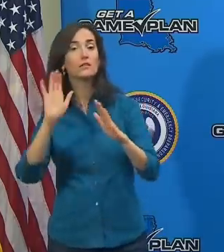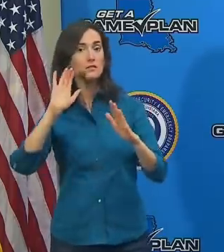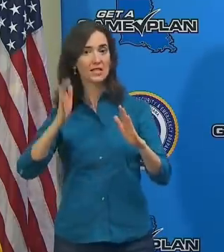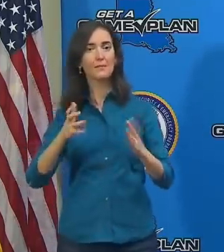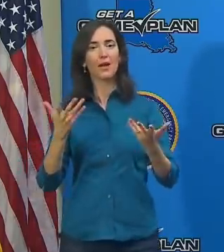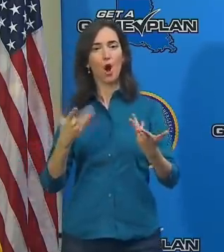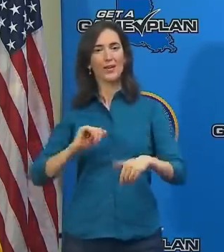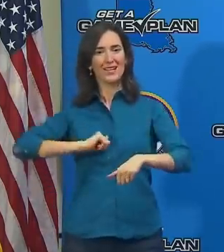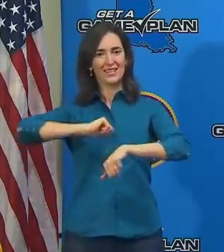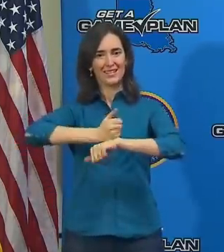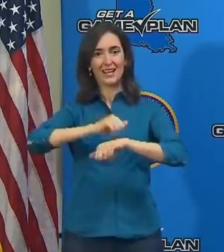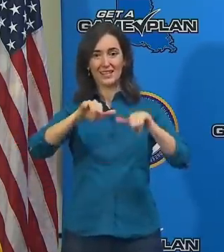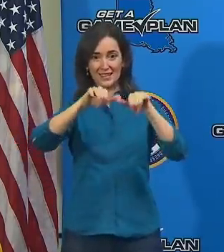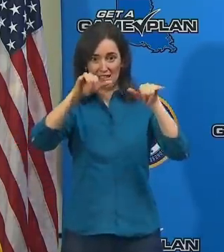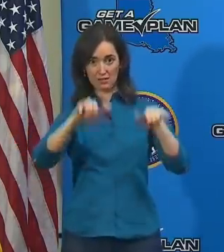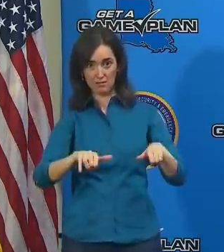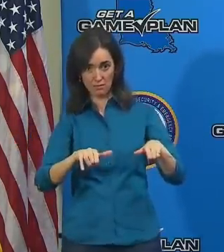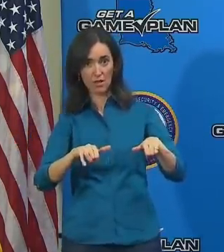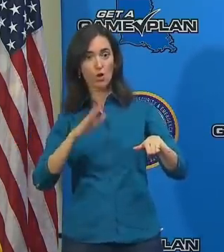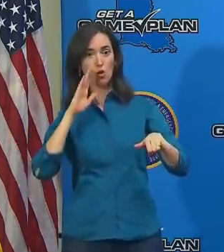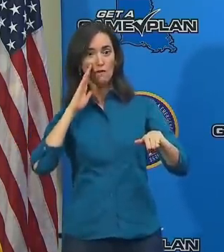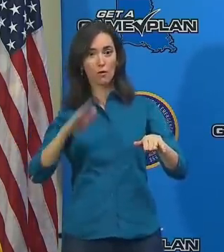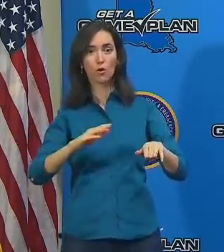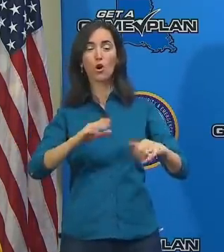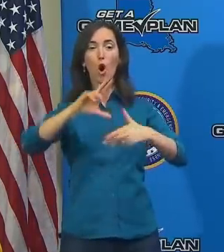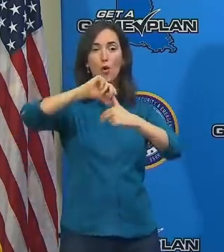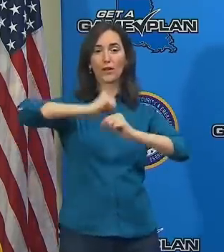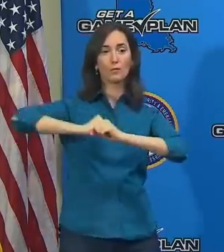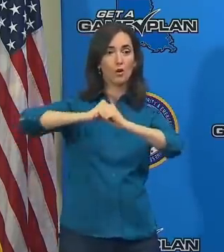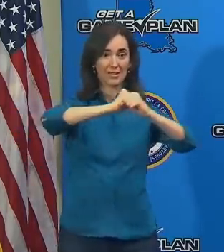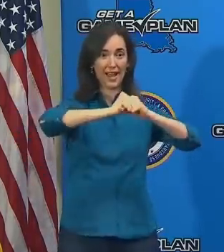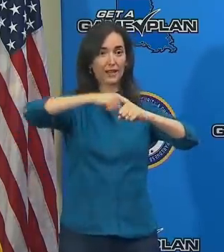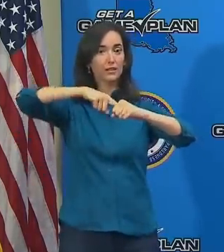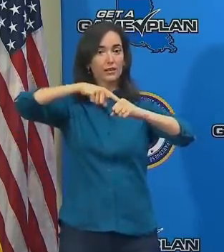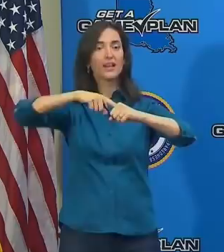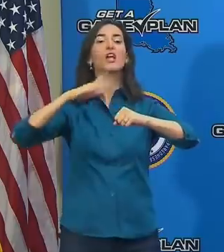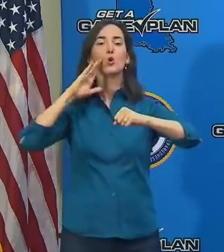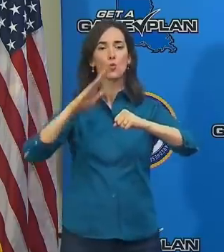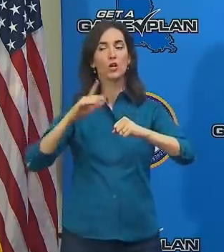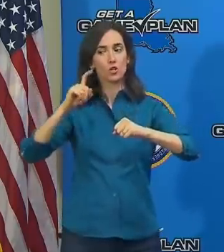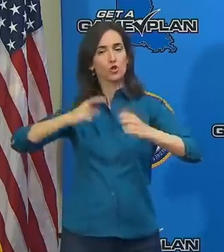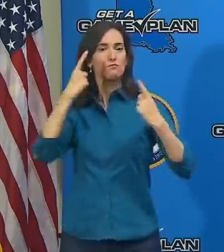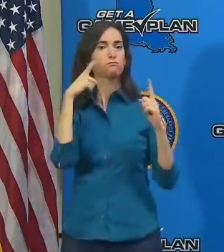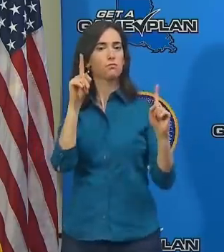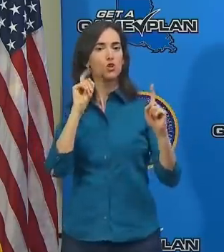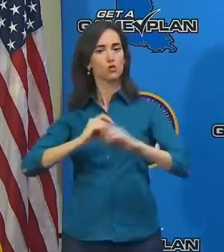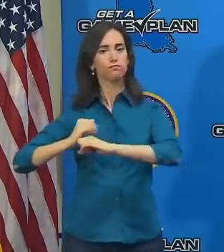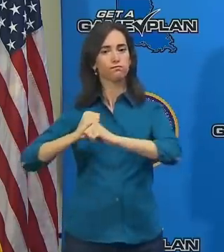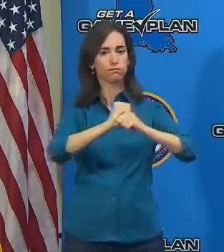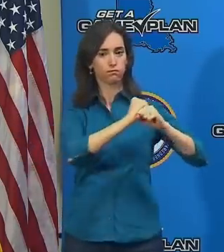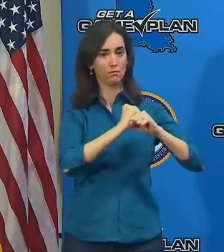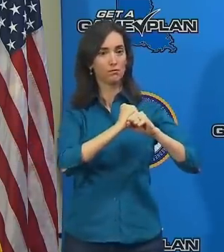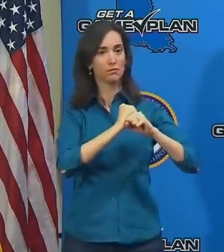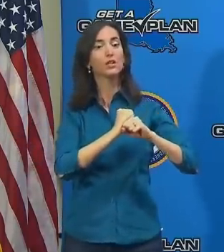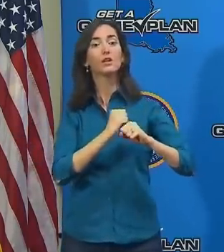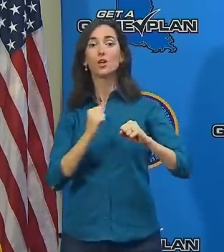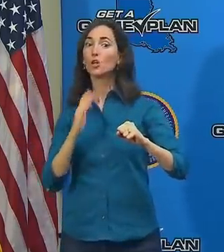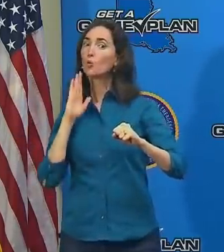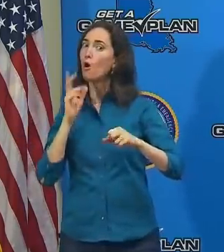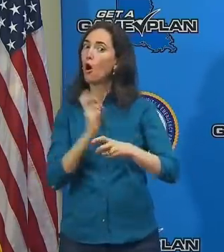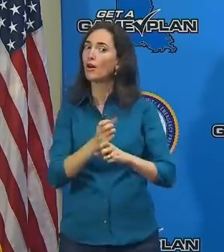will hold and perform as intended. Will it be tested? Yes. But it was built for this